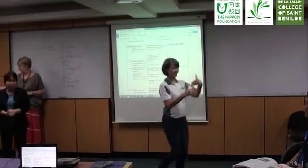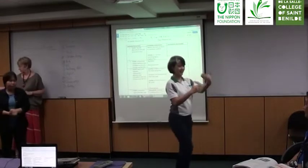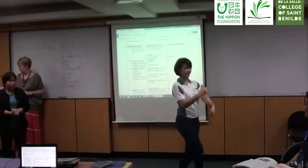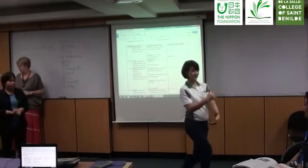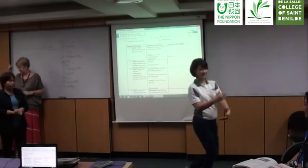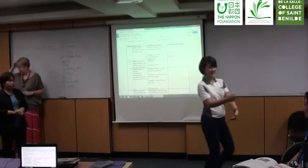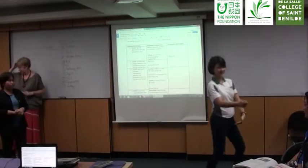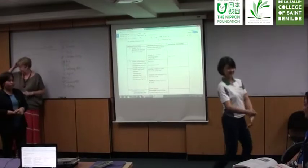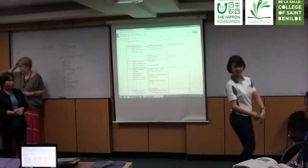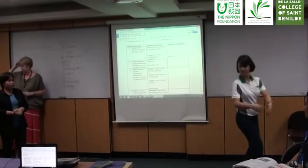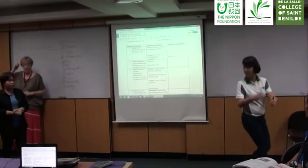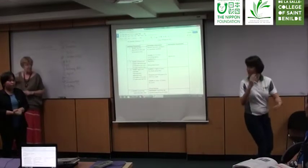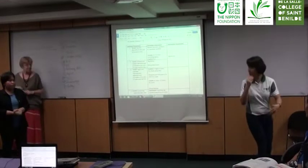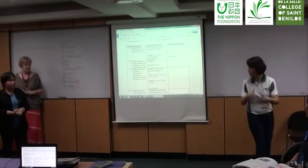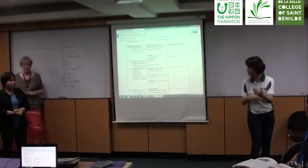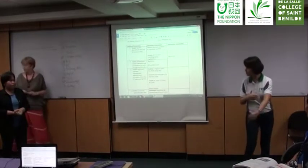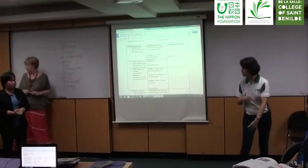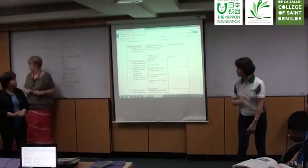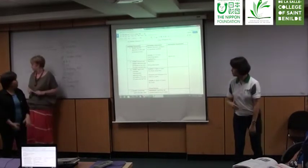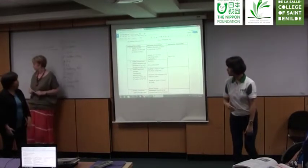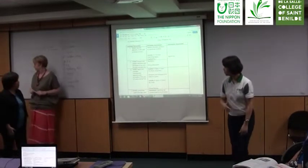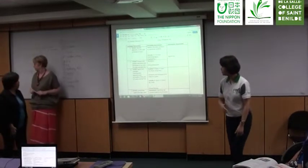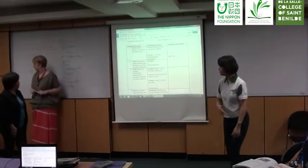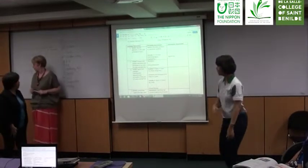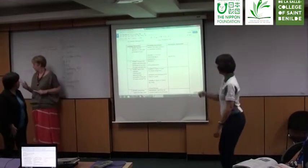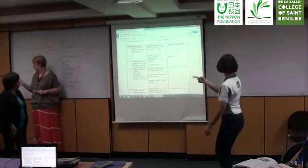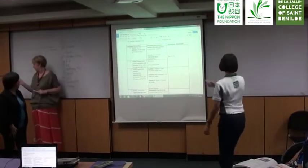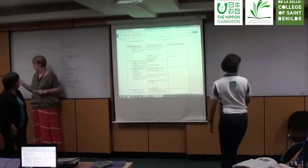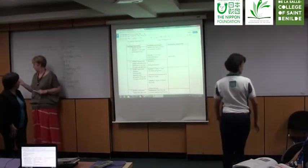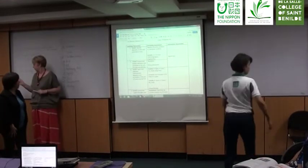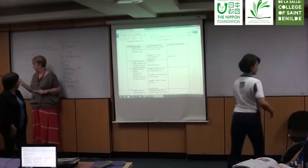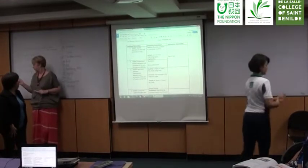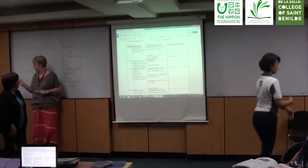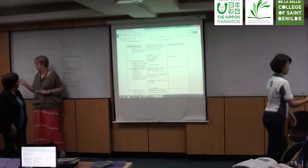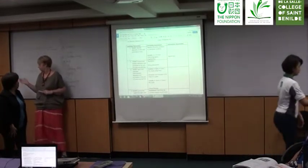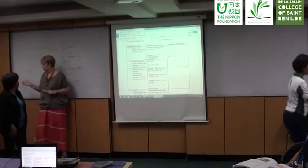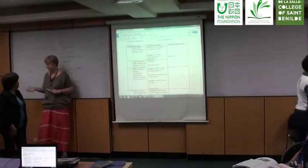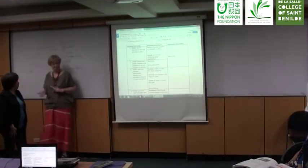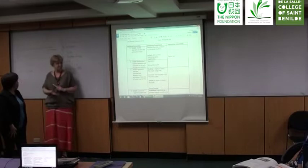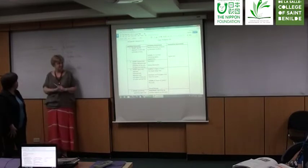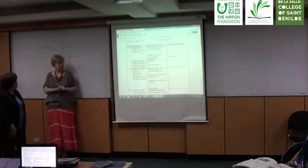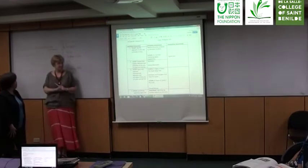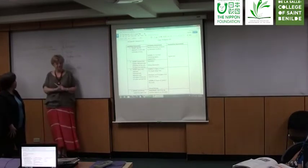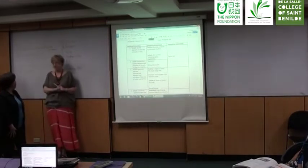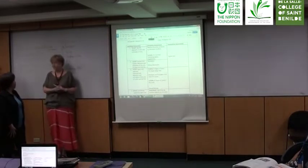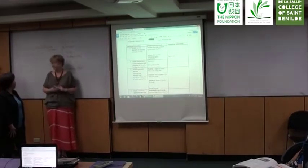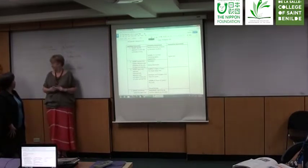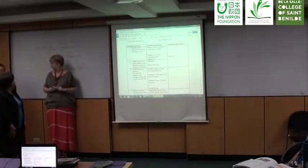Who's next?